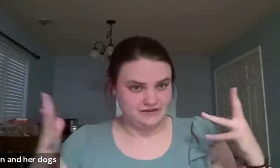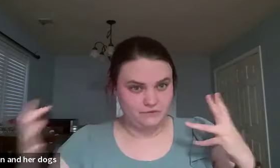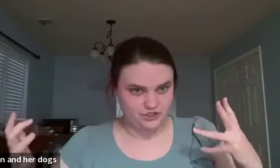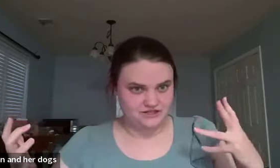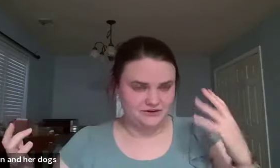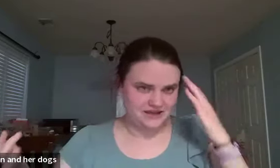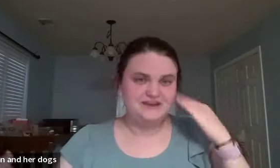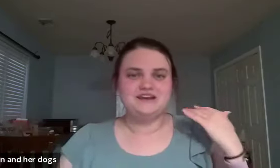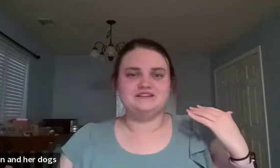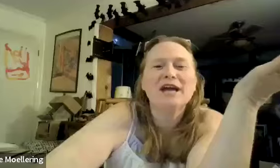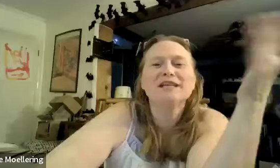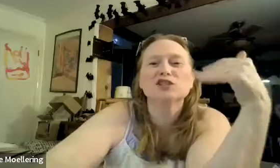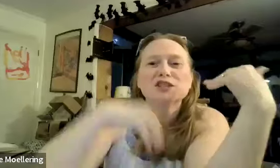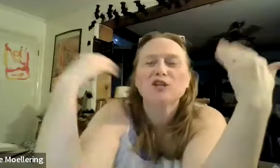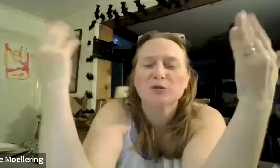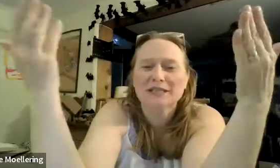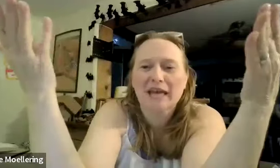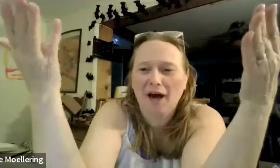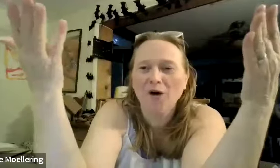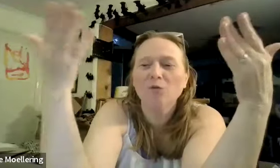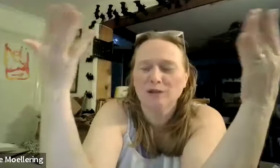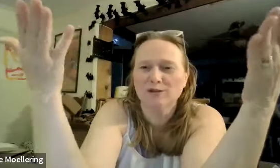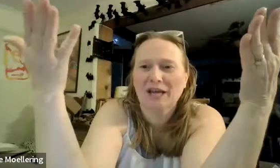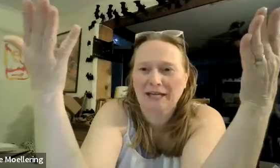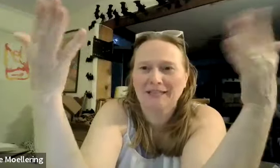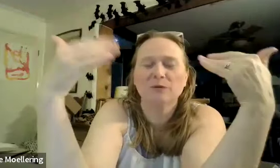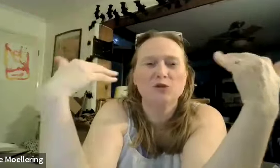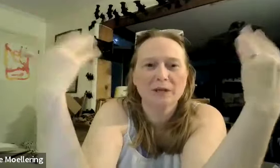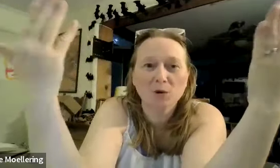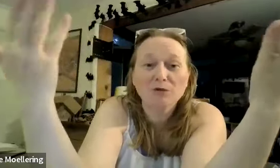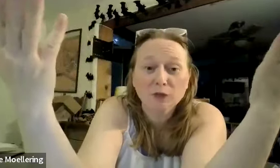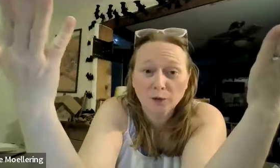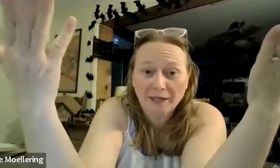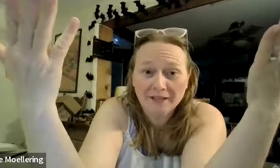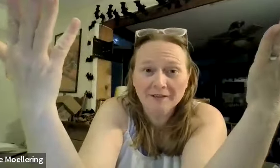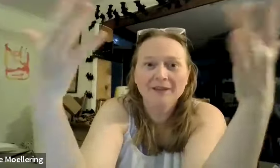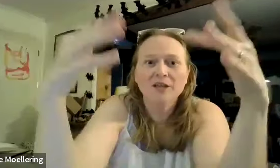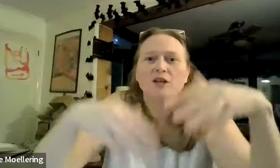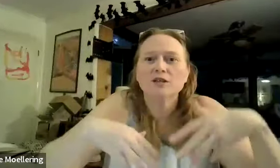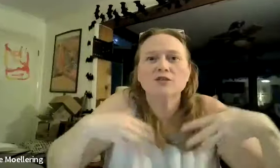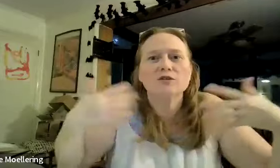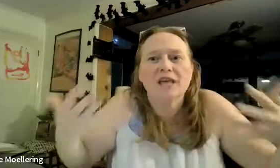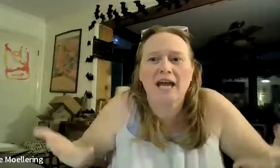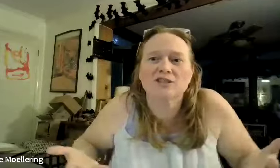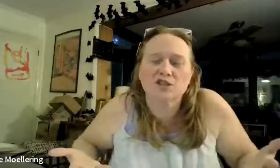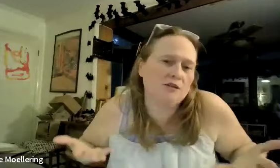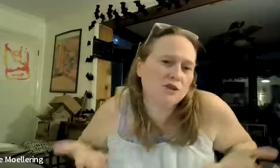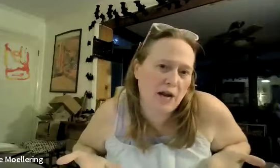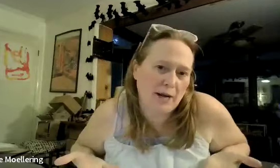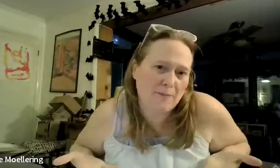shorthand version. Oh, Okay. it's not that. It's just you can tell when you're signing that when you get more fluid, your signs change shape